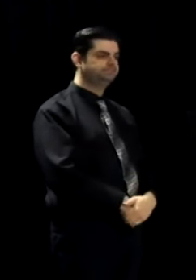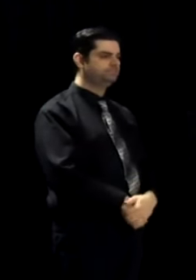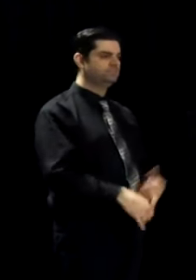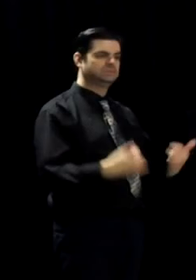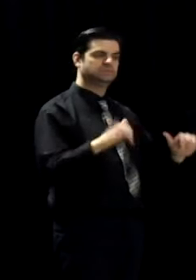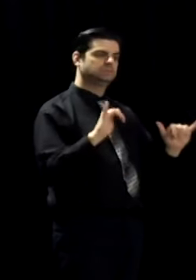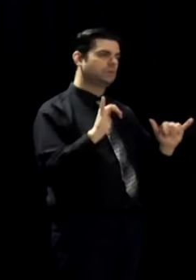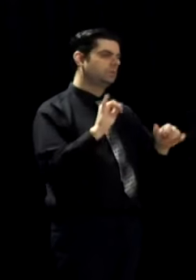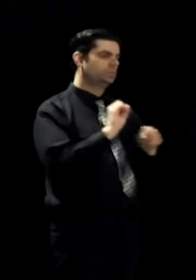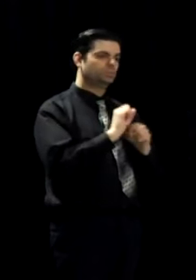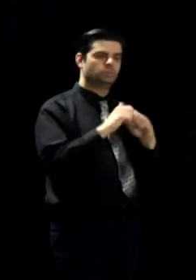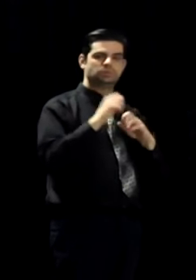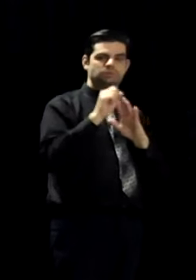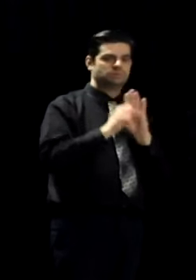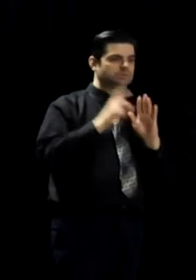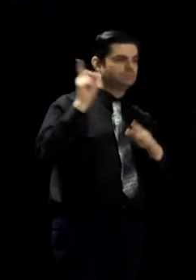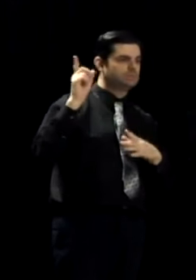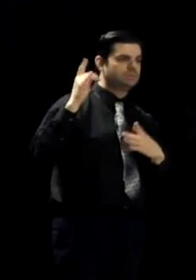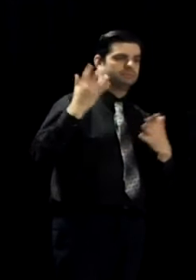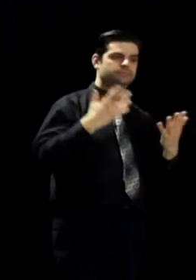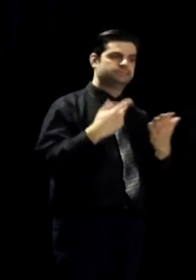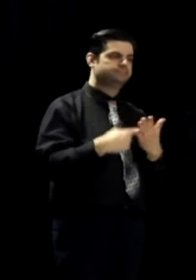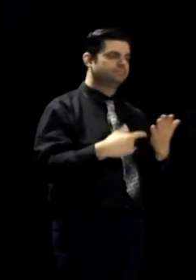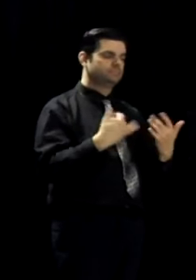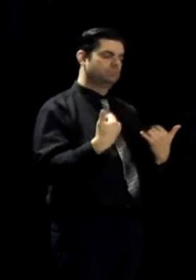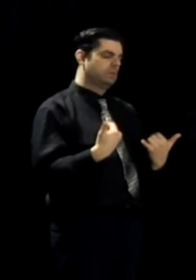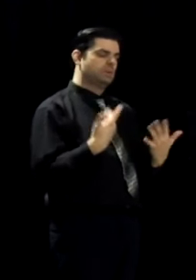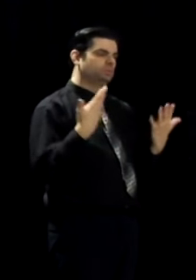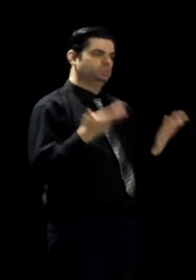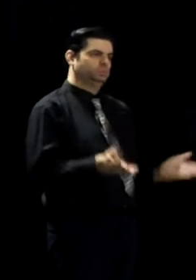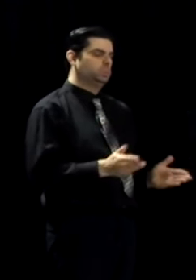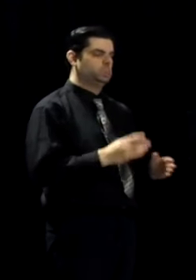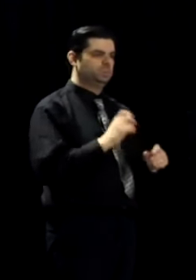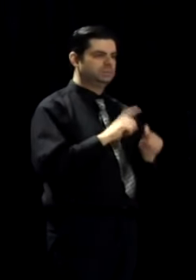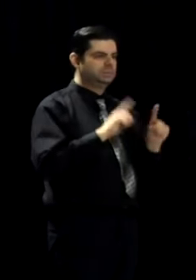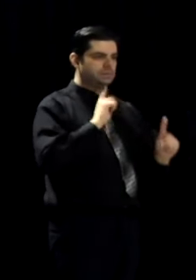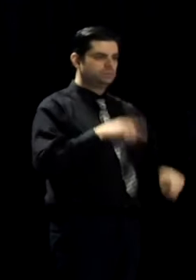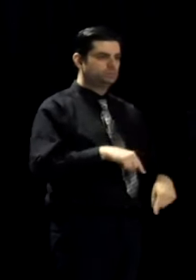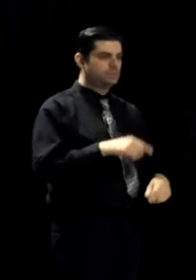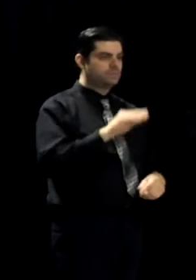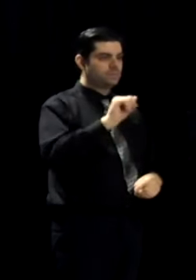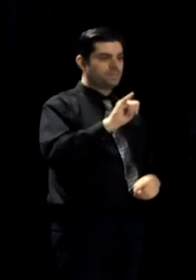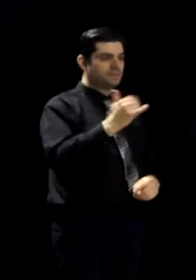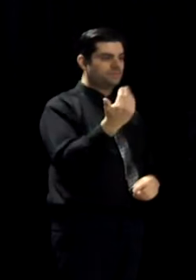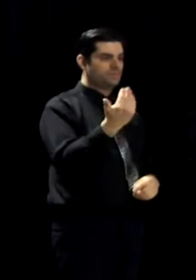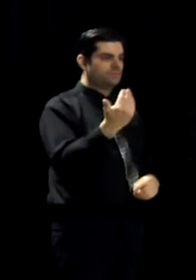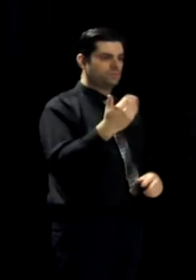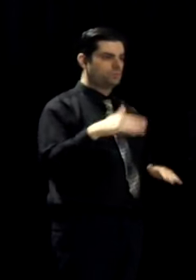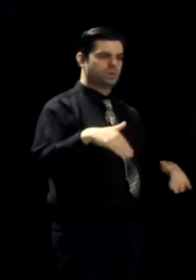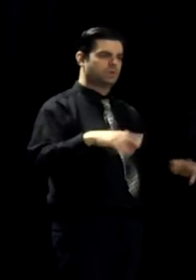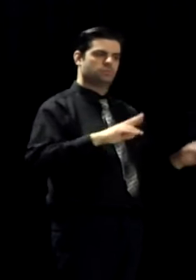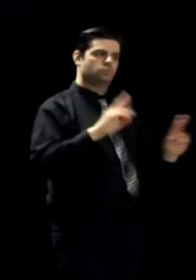state on that, but I don't think if we're going on May 15th, hair salons will be ready on May 15th.